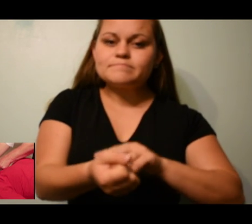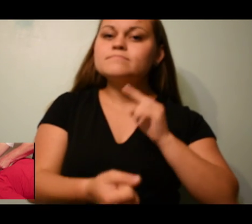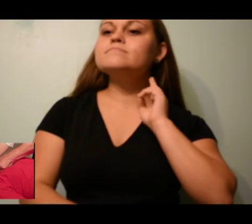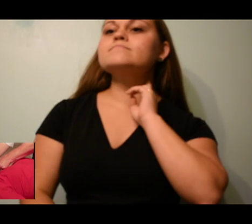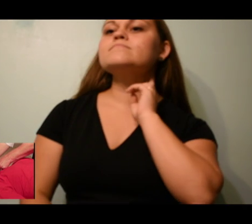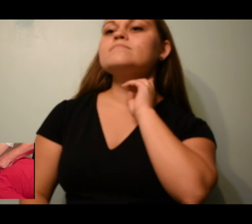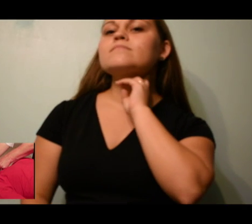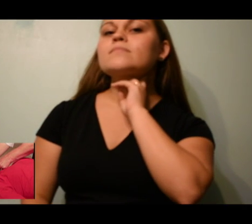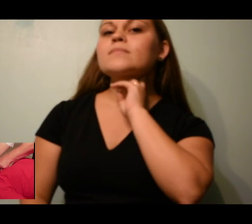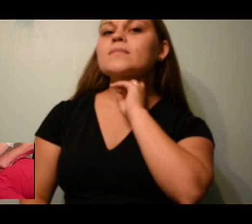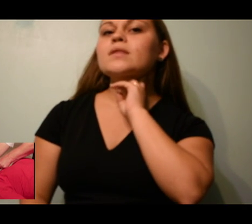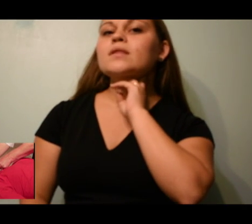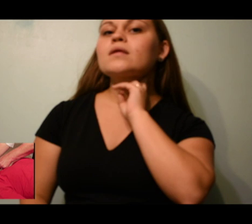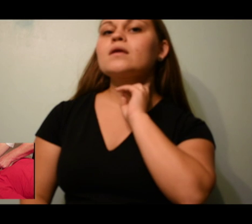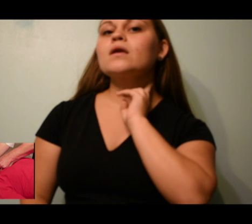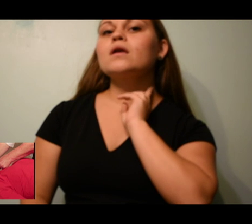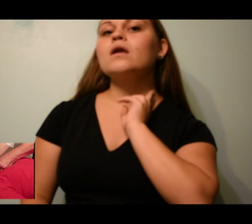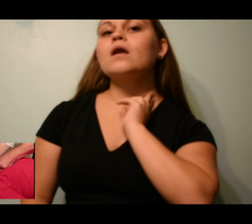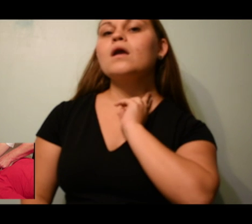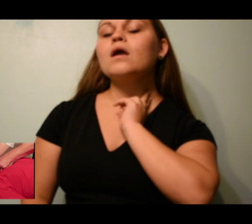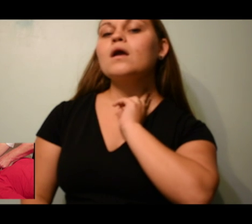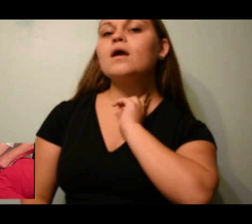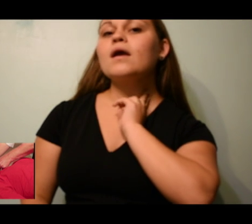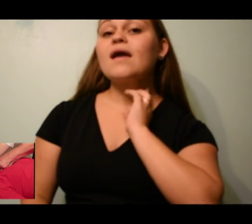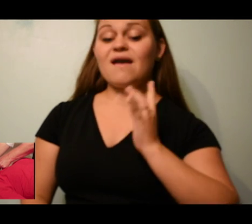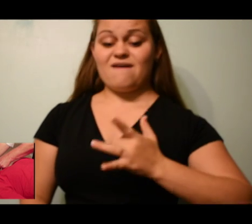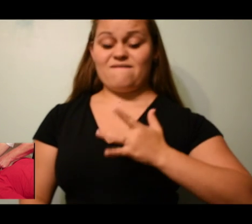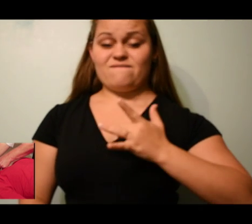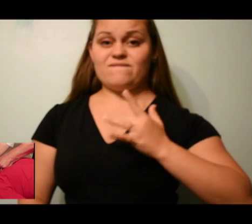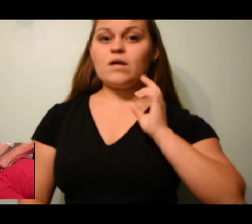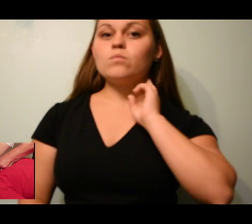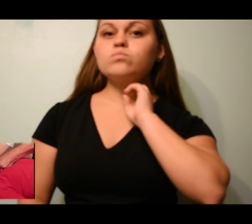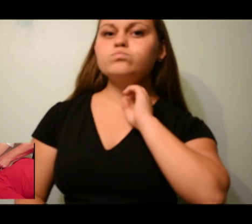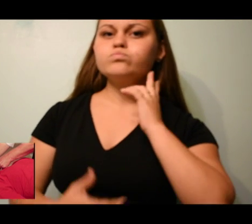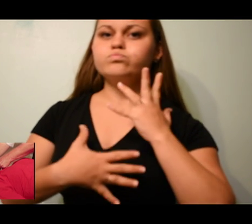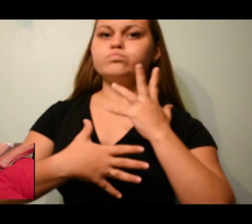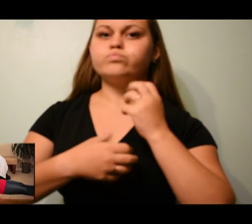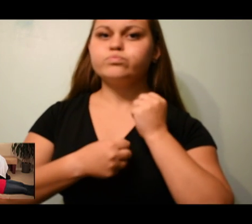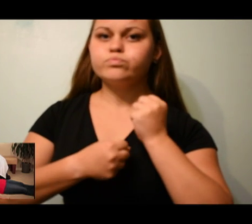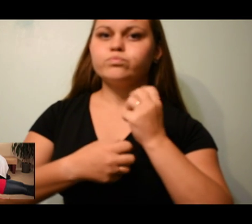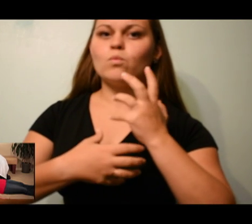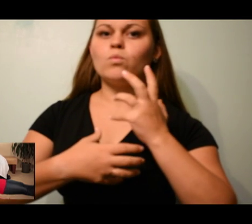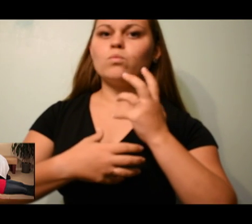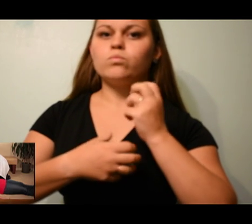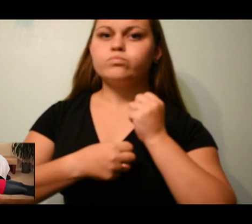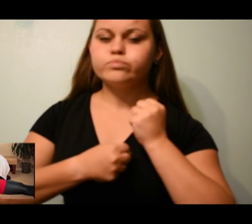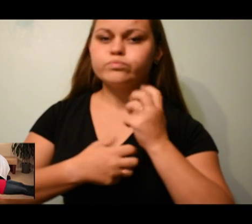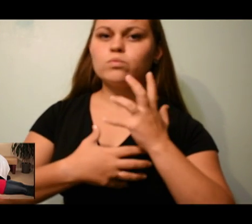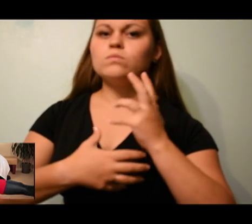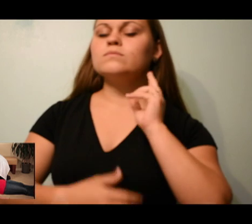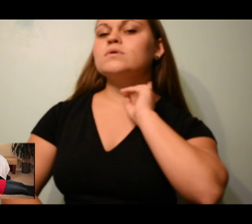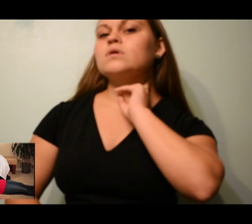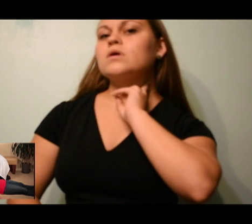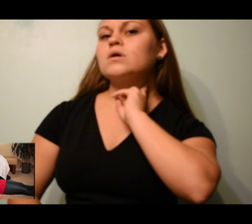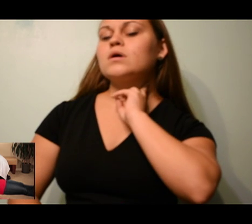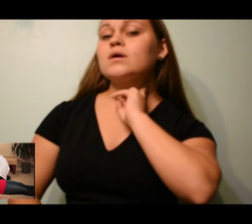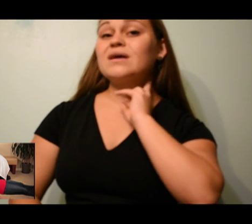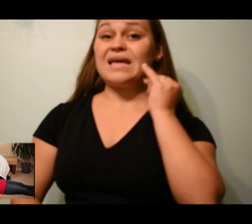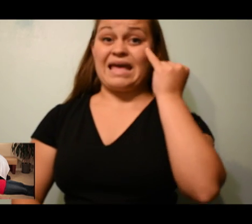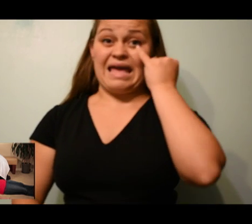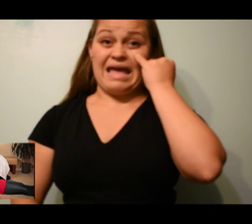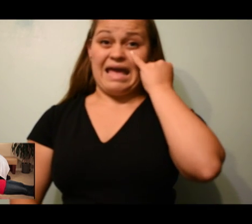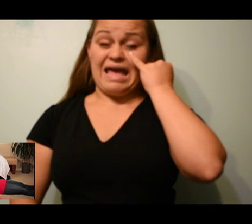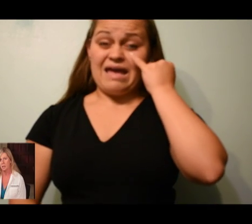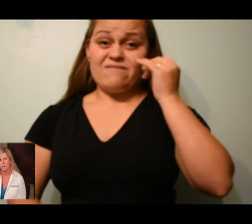into the notch between the muscles. You should feel a strong pulse there. If the victim has a pulse but